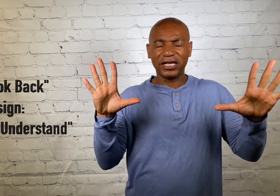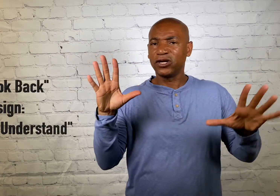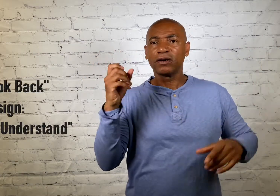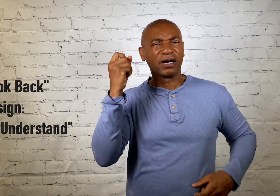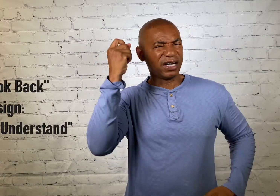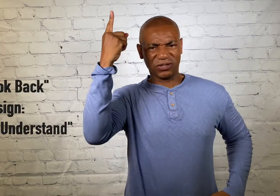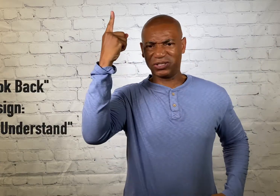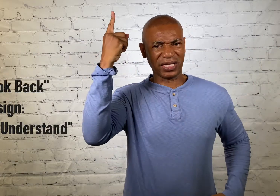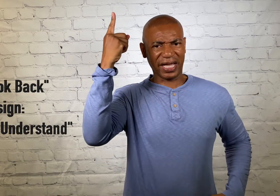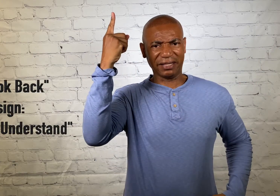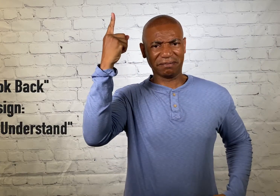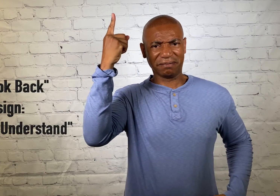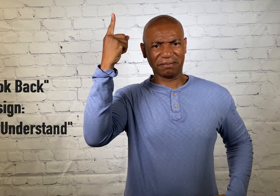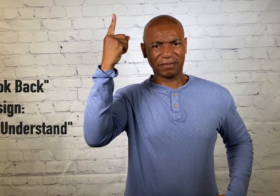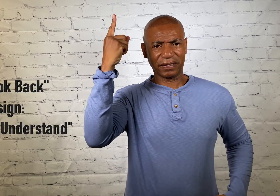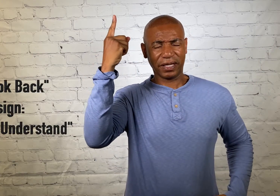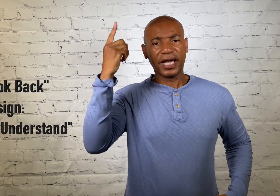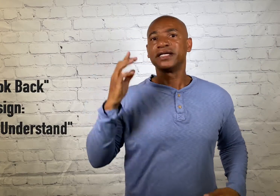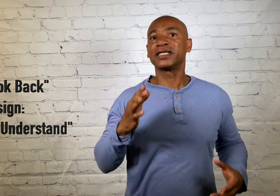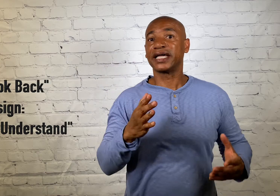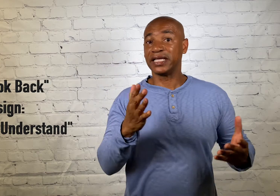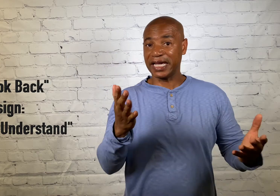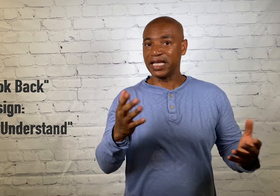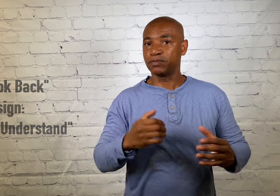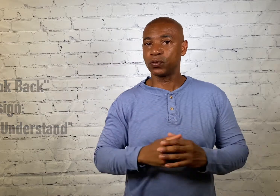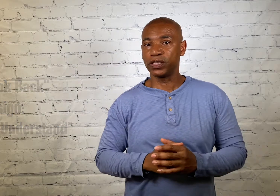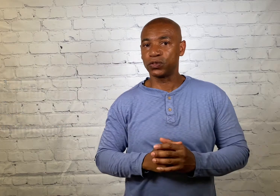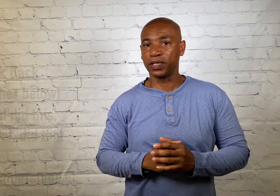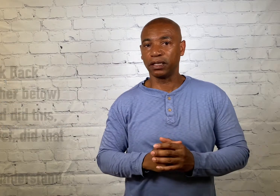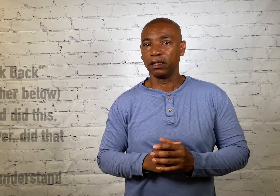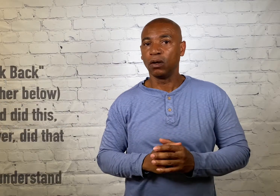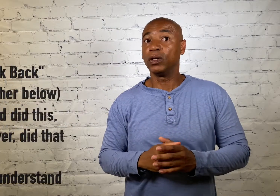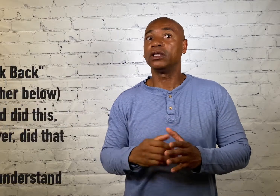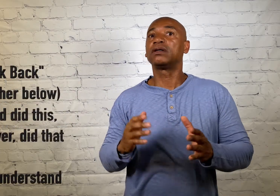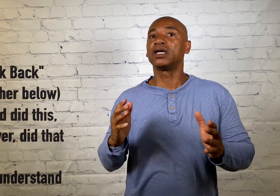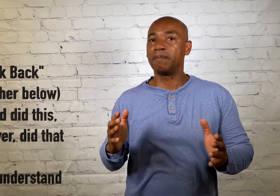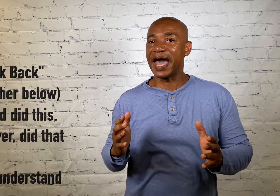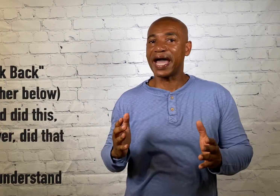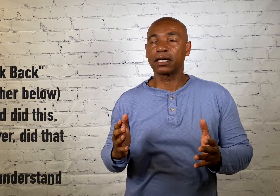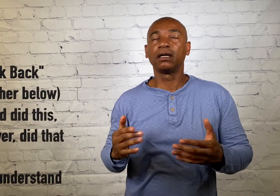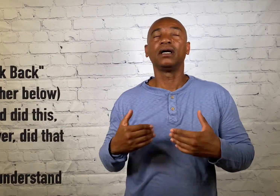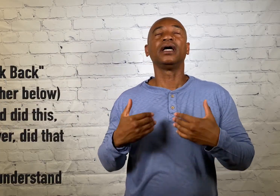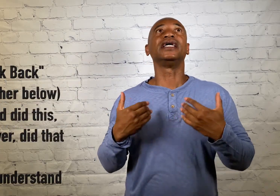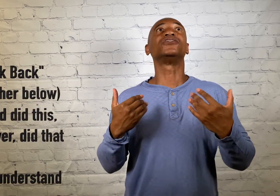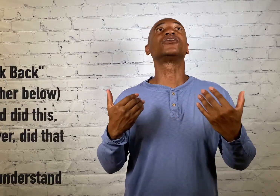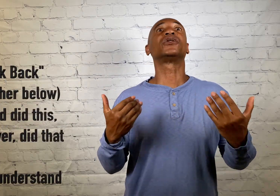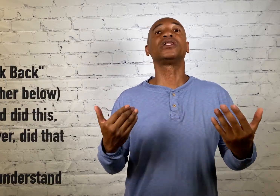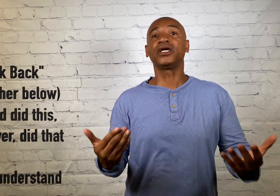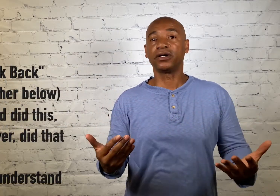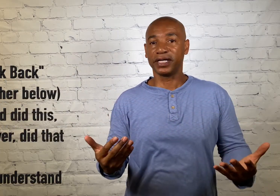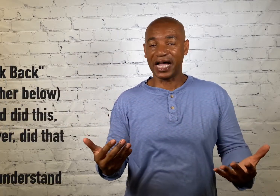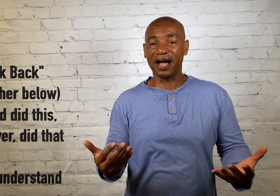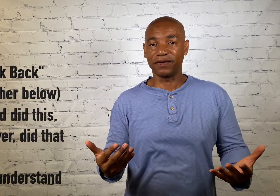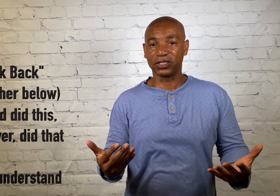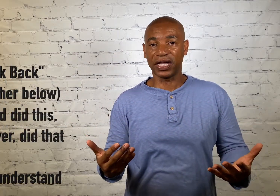clear, understand. It's like the idiom 2020. When looking back, it's clear and obvious now. So